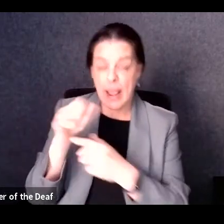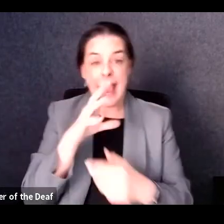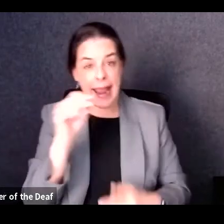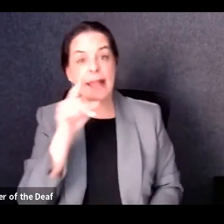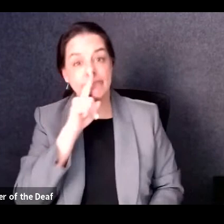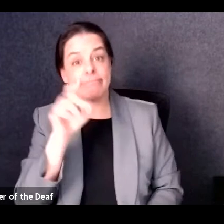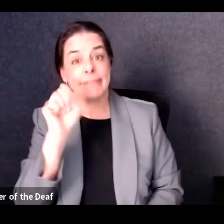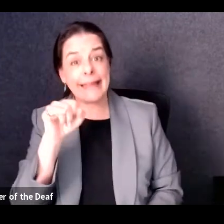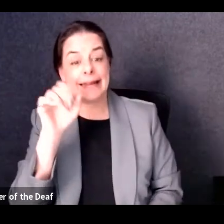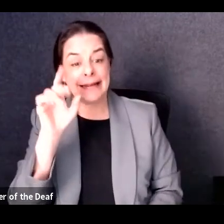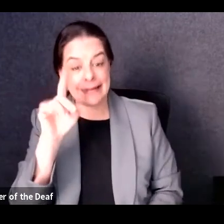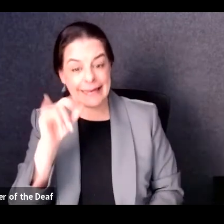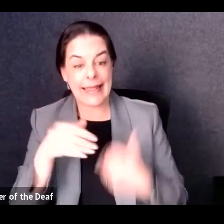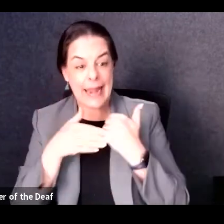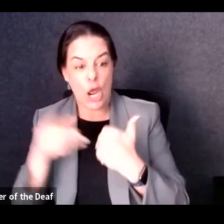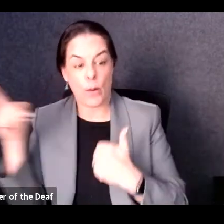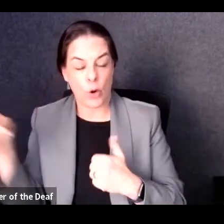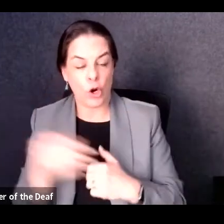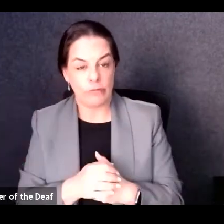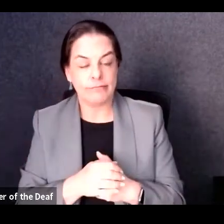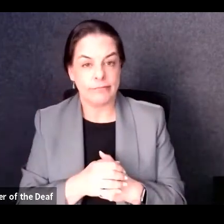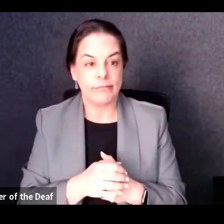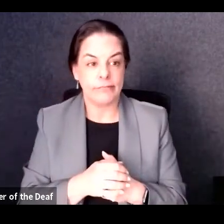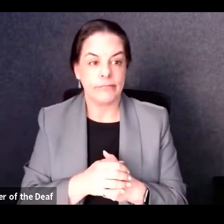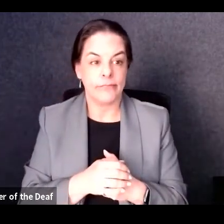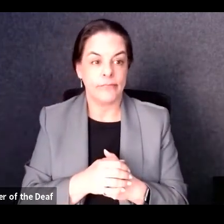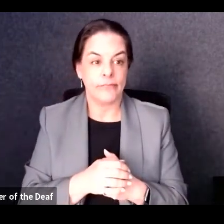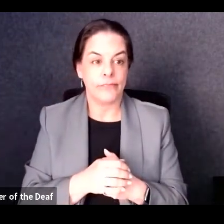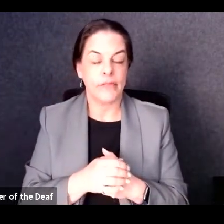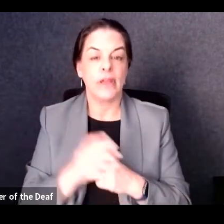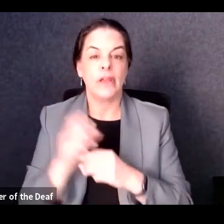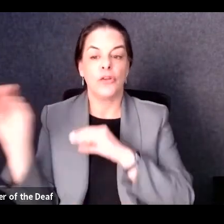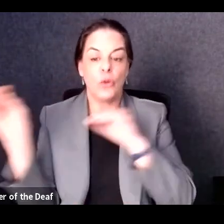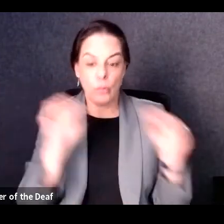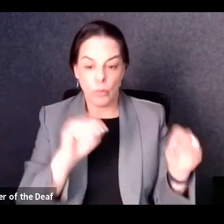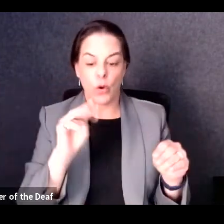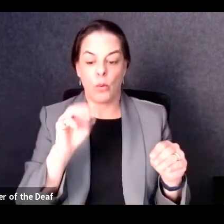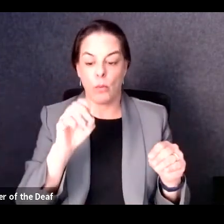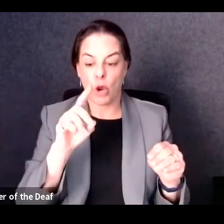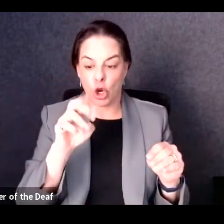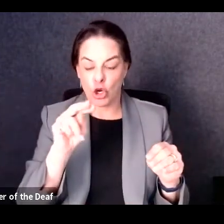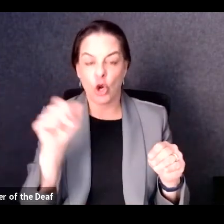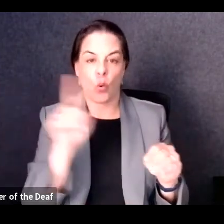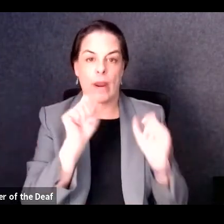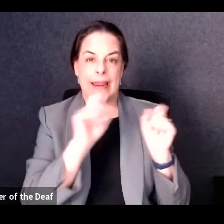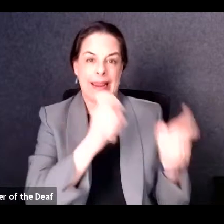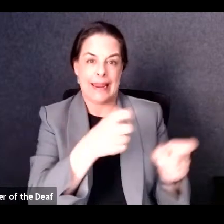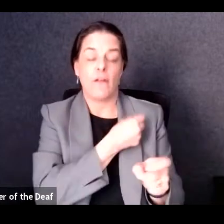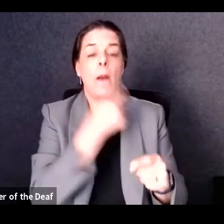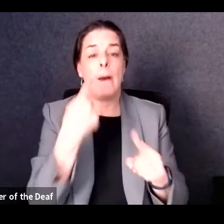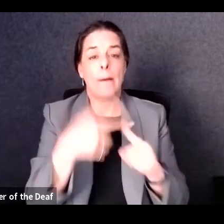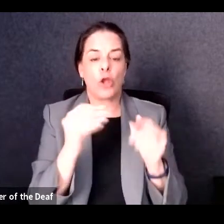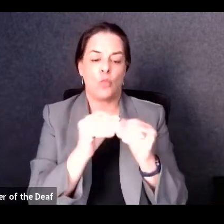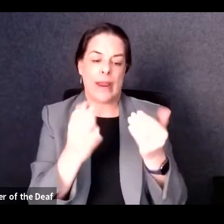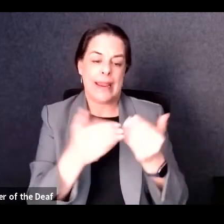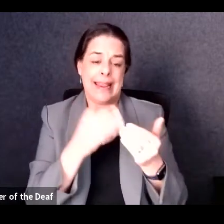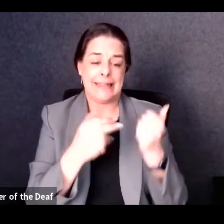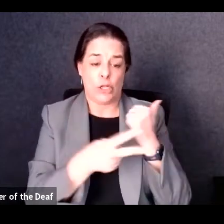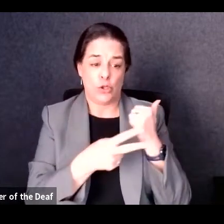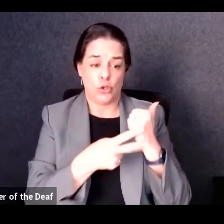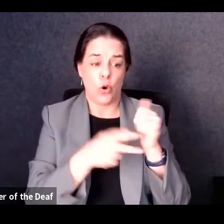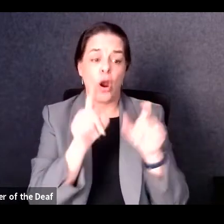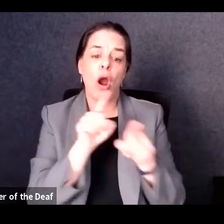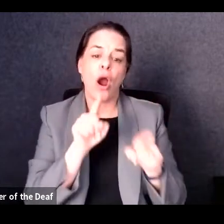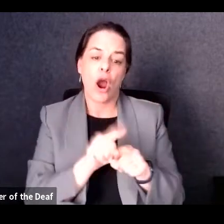did help her move some Moderna to a place where it could be given. In addition to being easier to store, Moderna also comes in